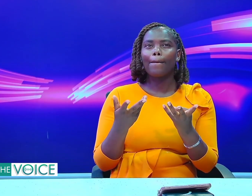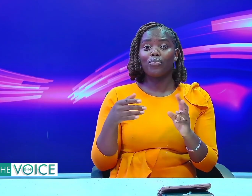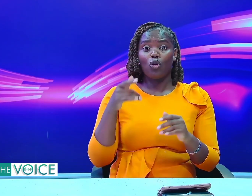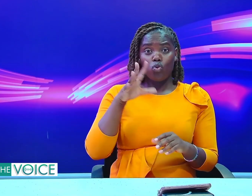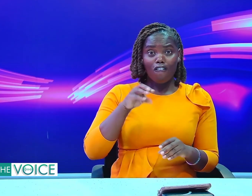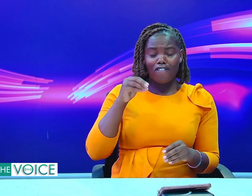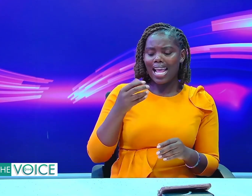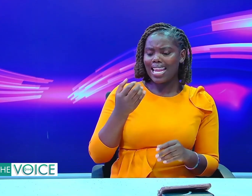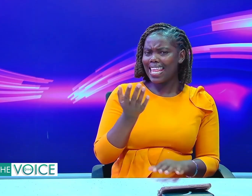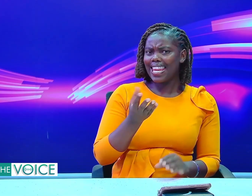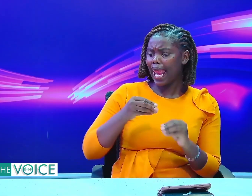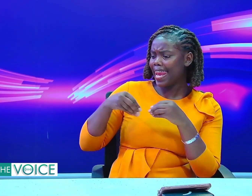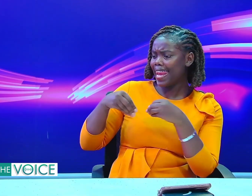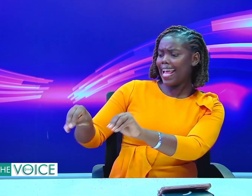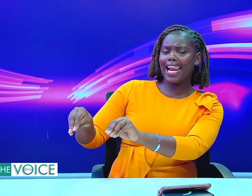well.